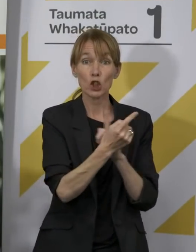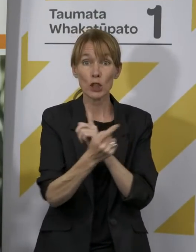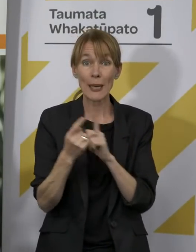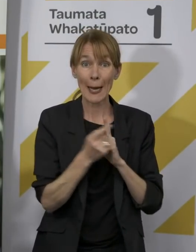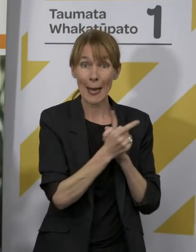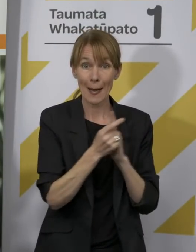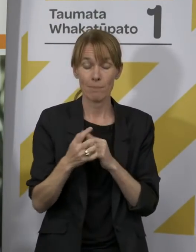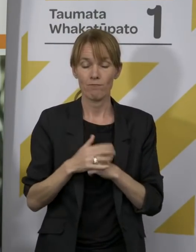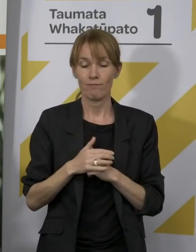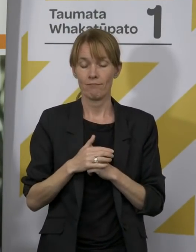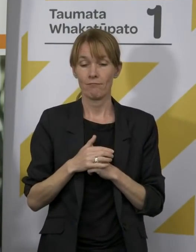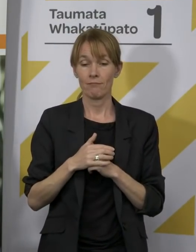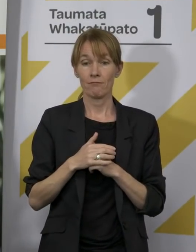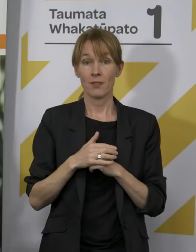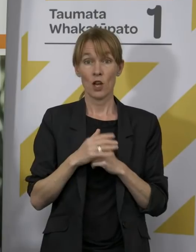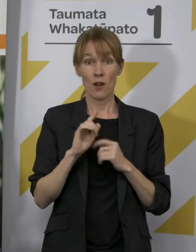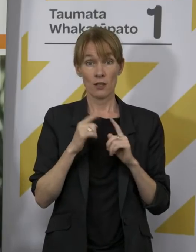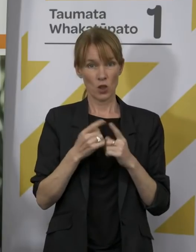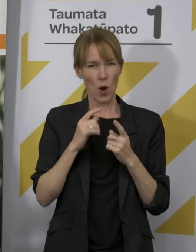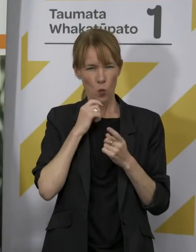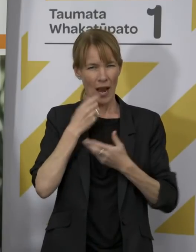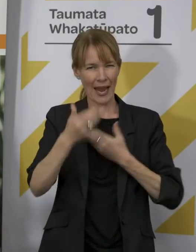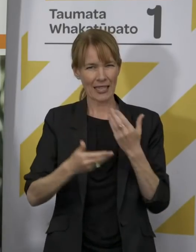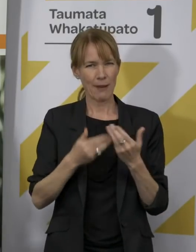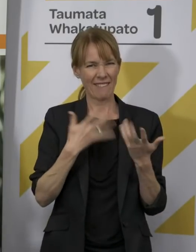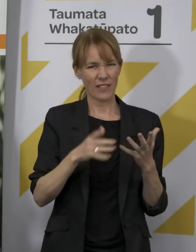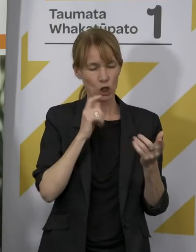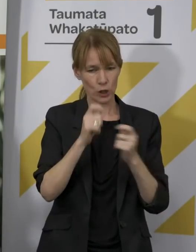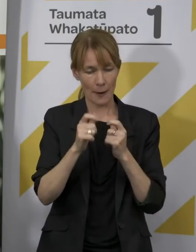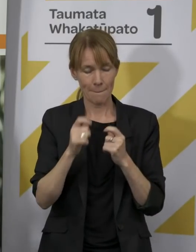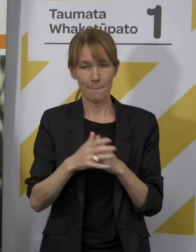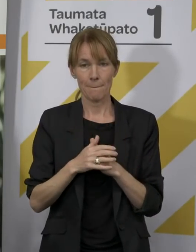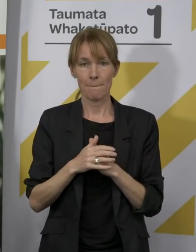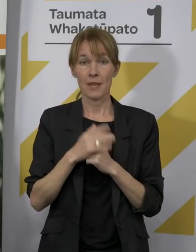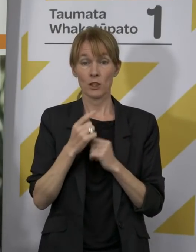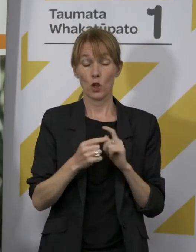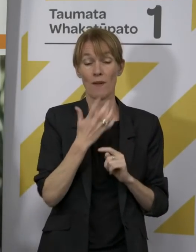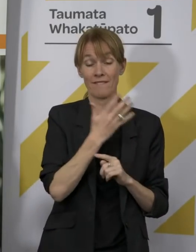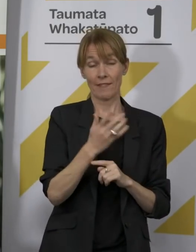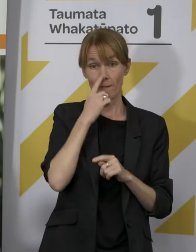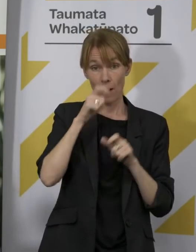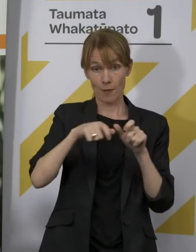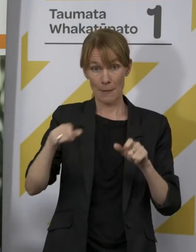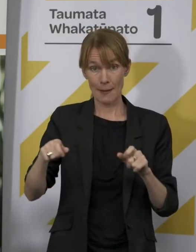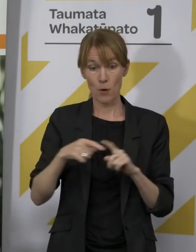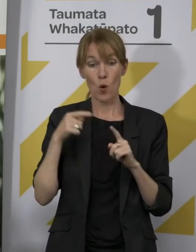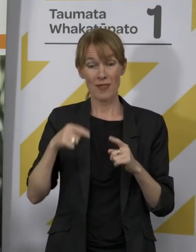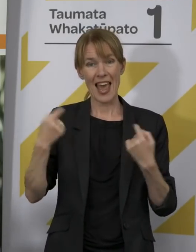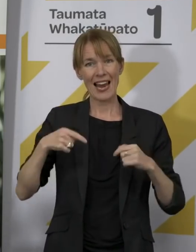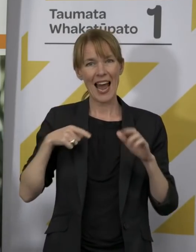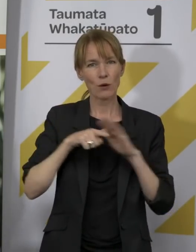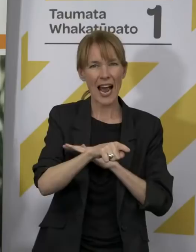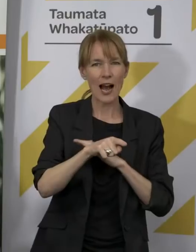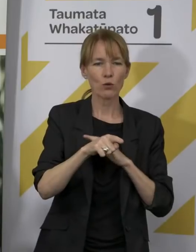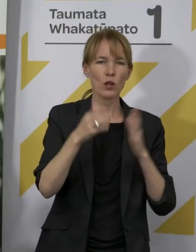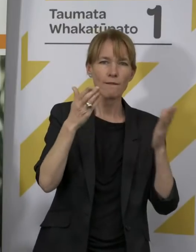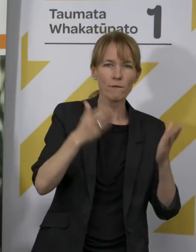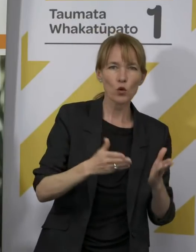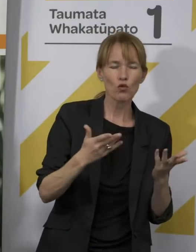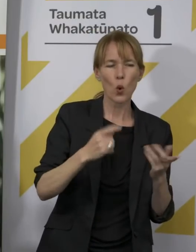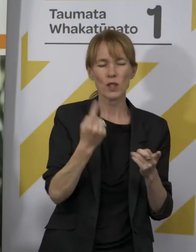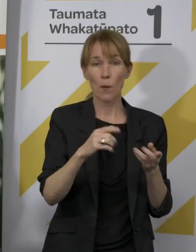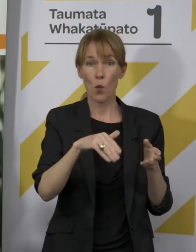had left managed isolation on a compassionate exemption between the 9th and 16th of June, and they